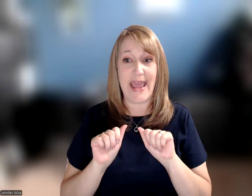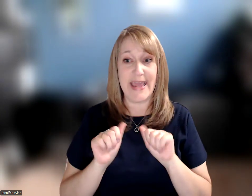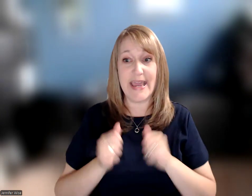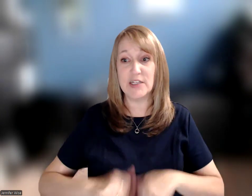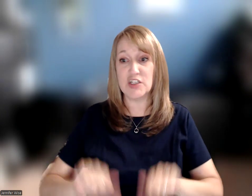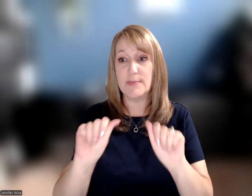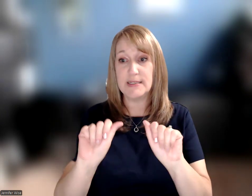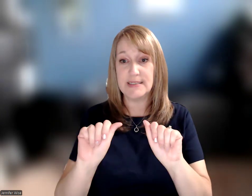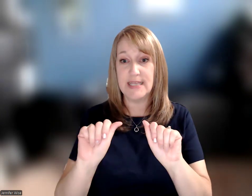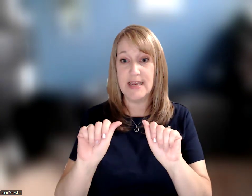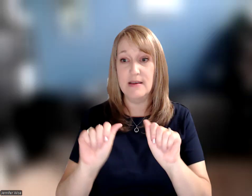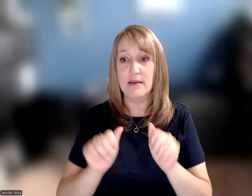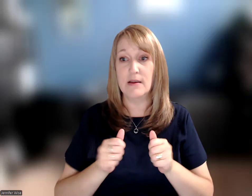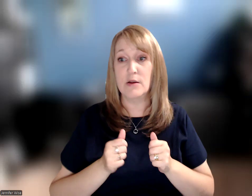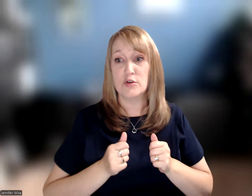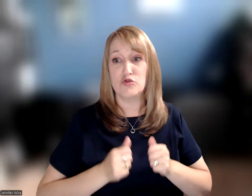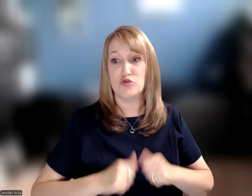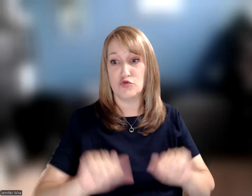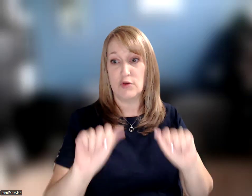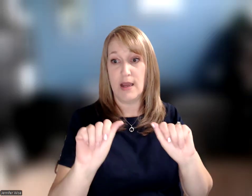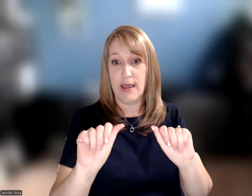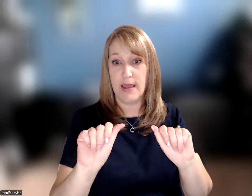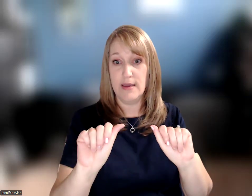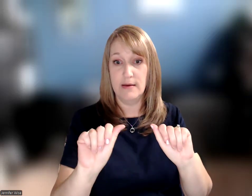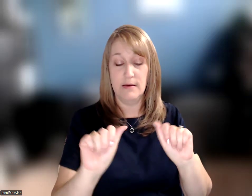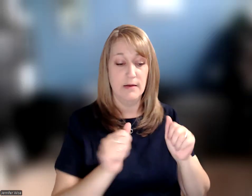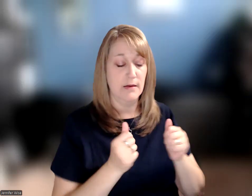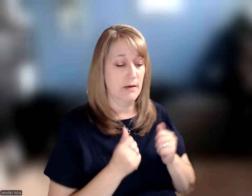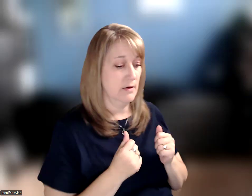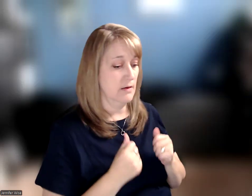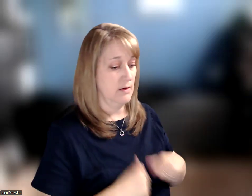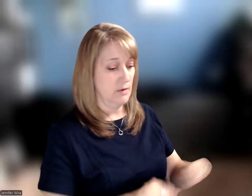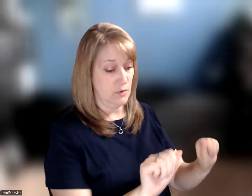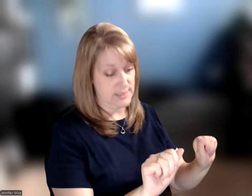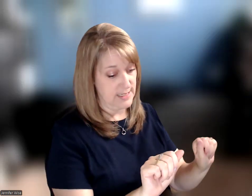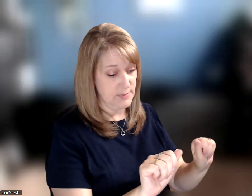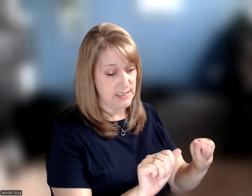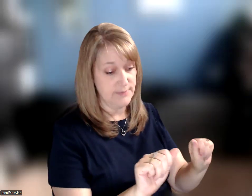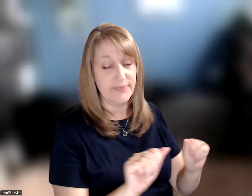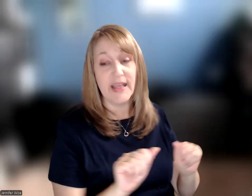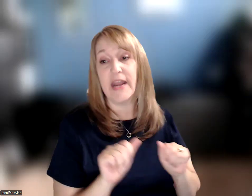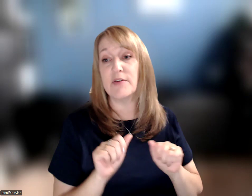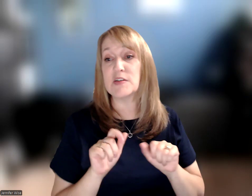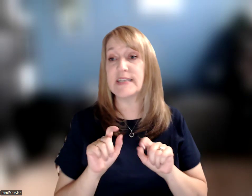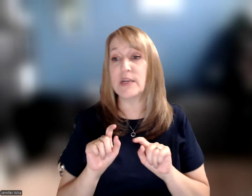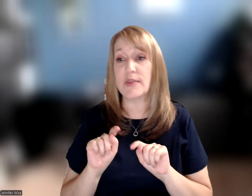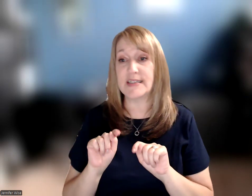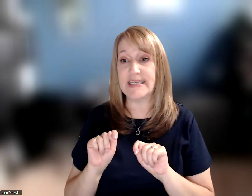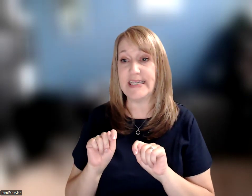A hand shape instead. Try, or attempt. And I've also seen it with a